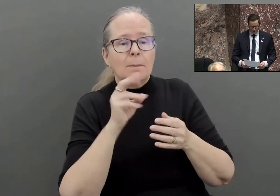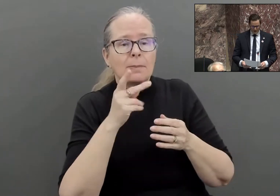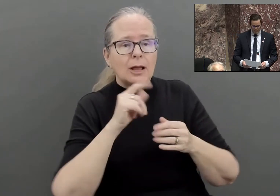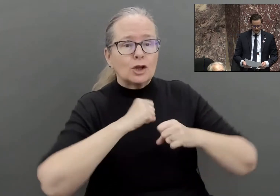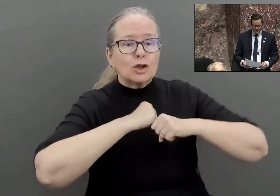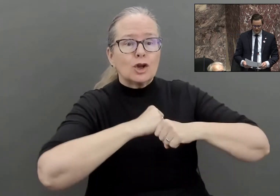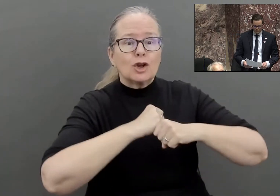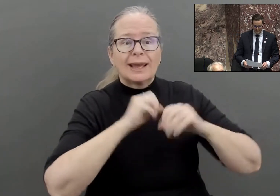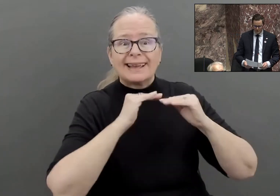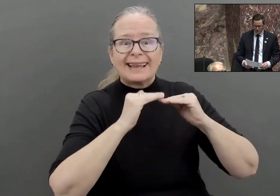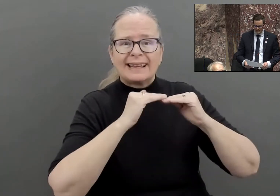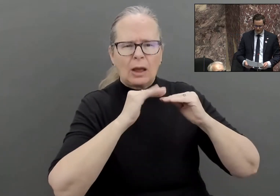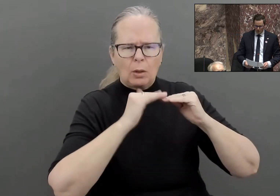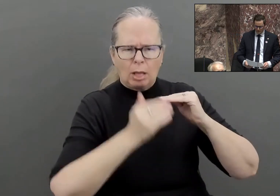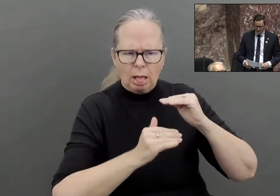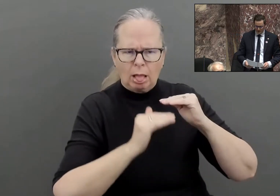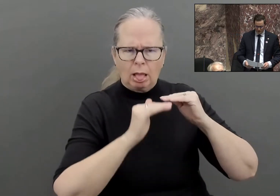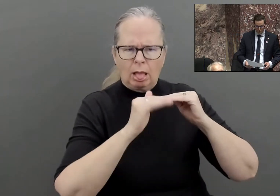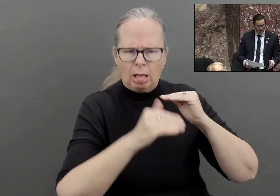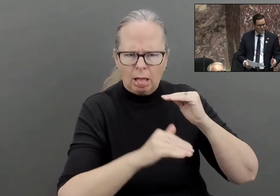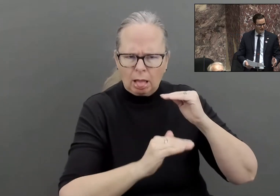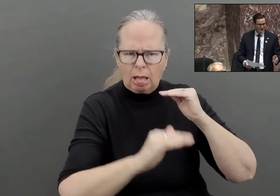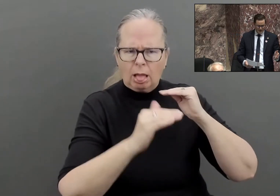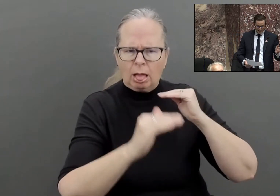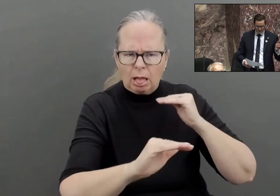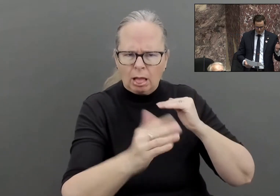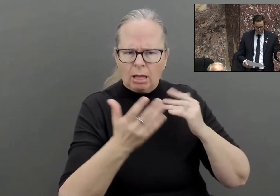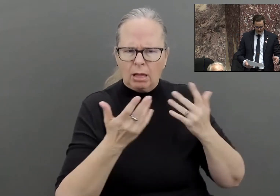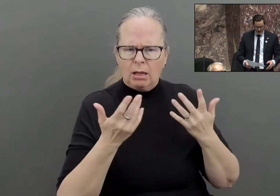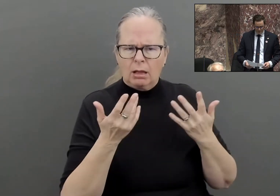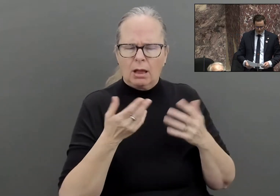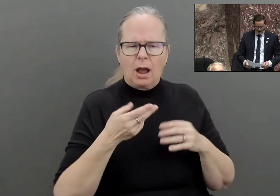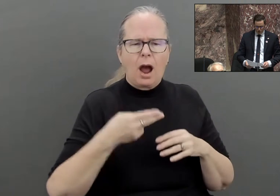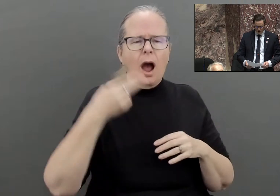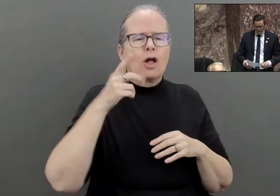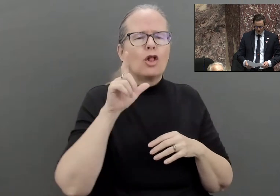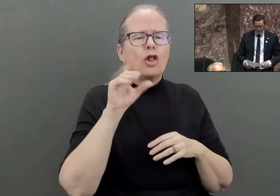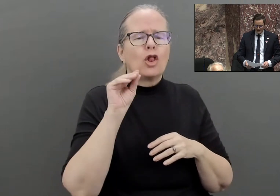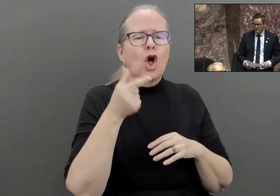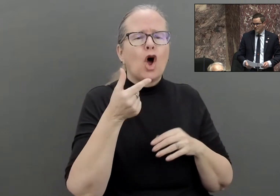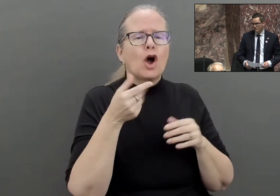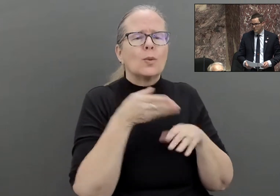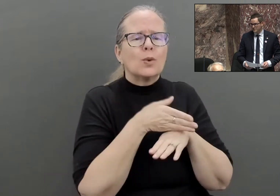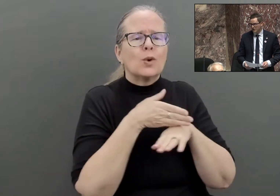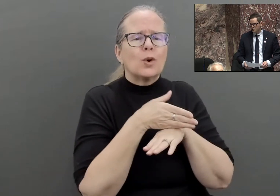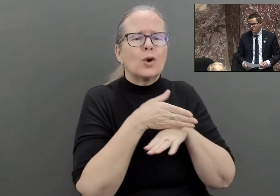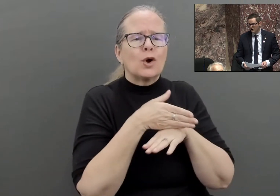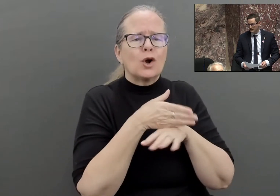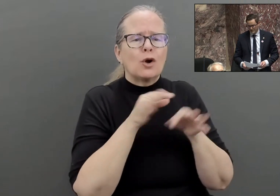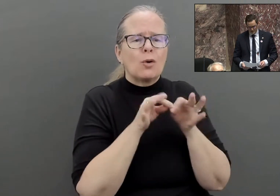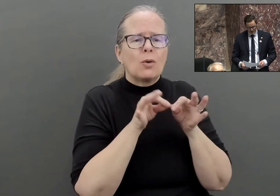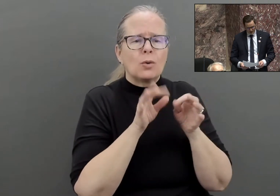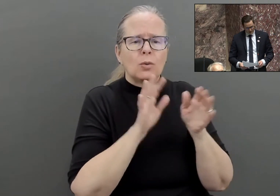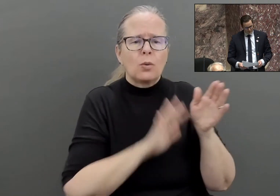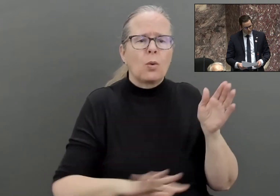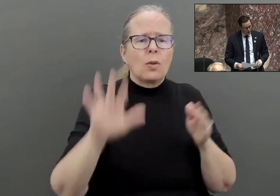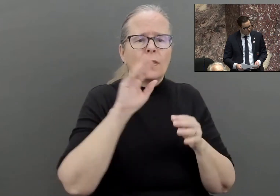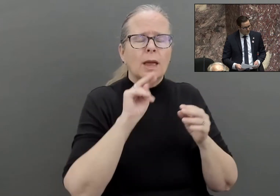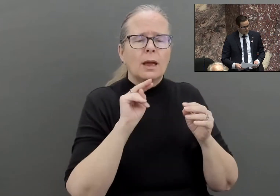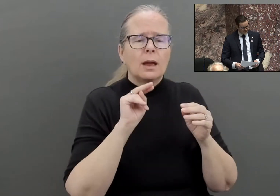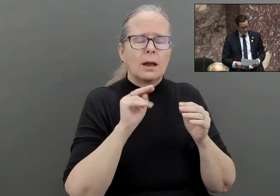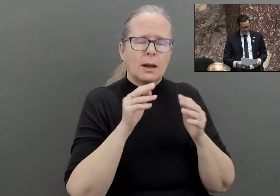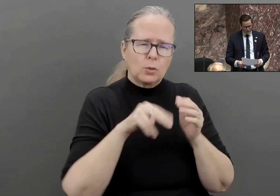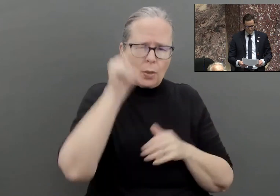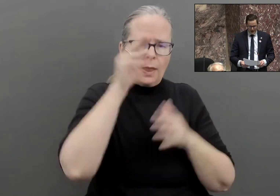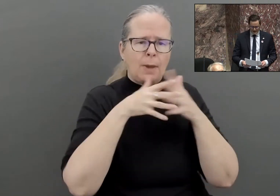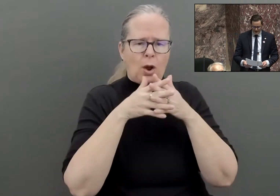in North America, the ministry is projecting harvest levels dropping to 29 million cubic meters in this government's budget documents.